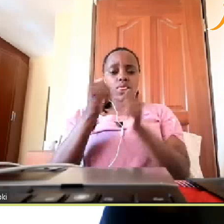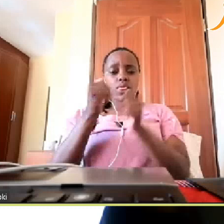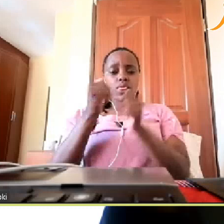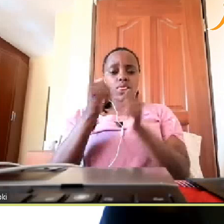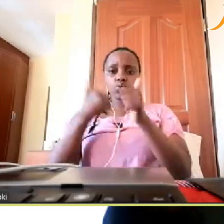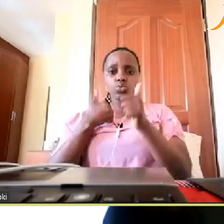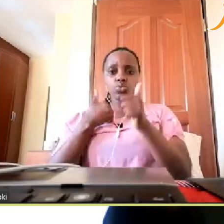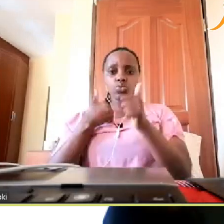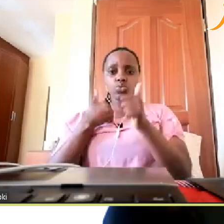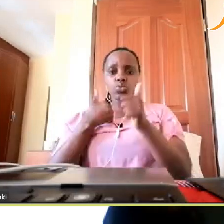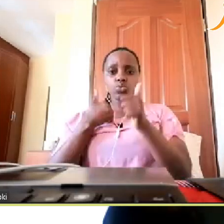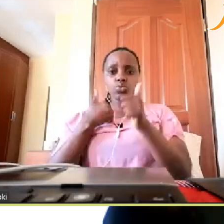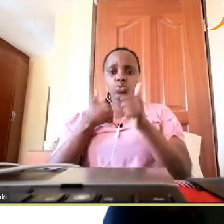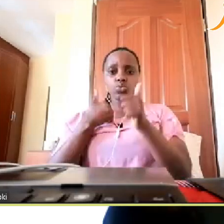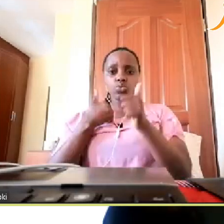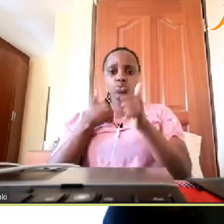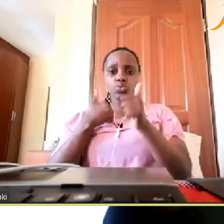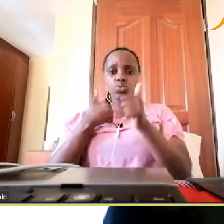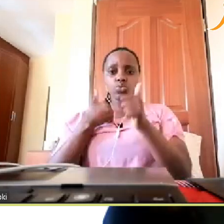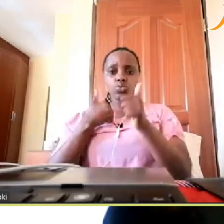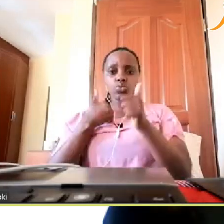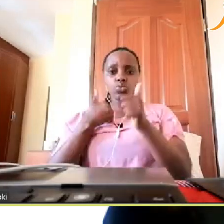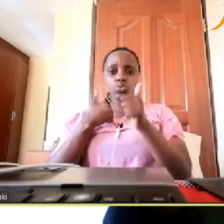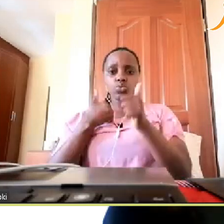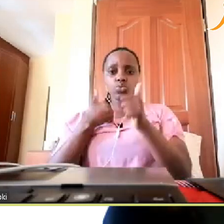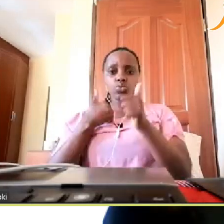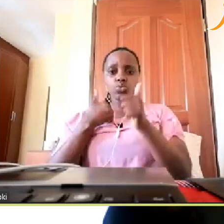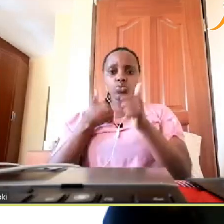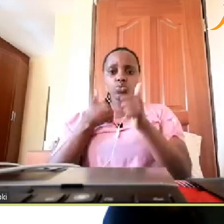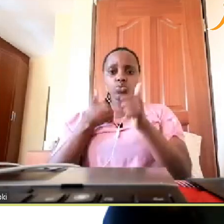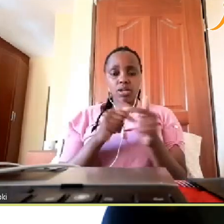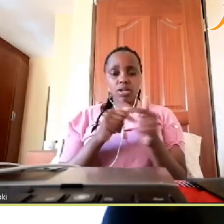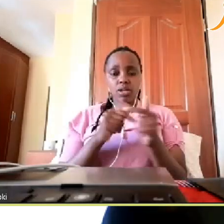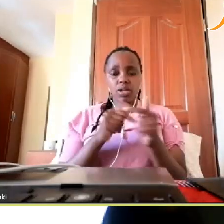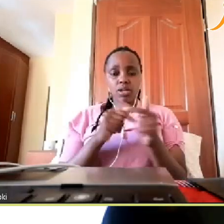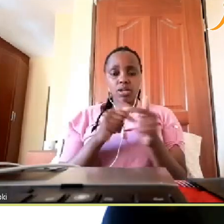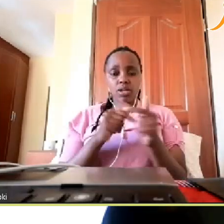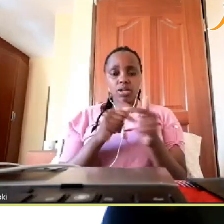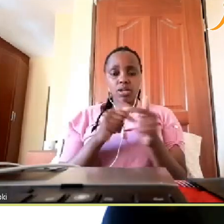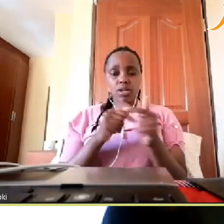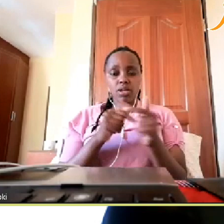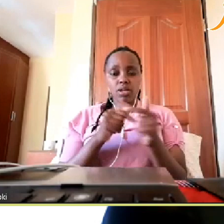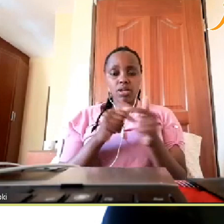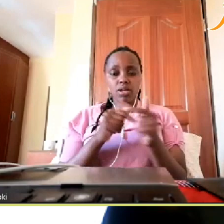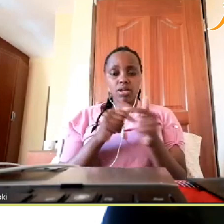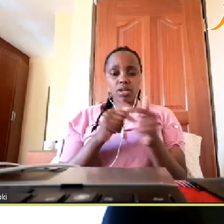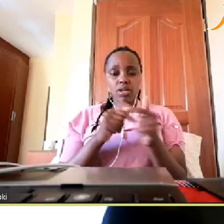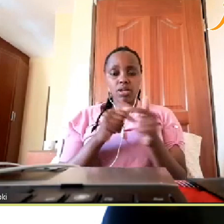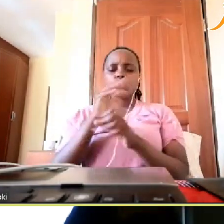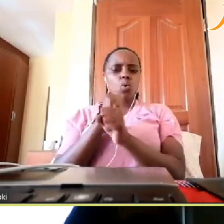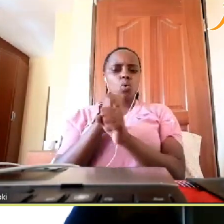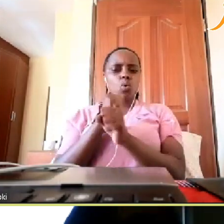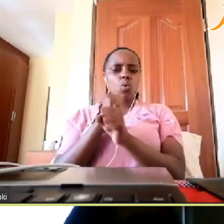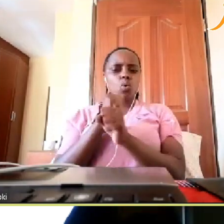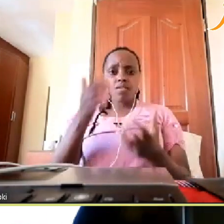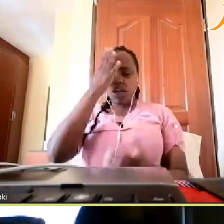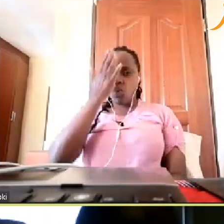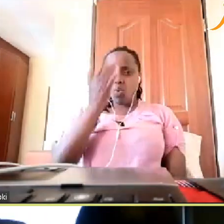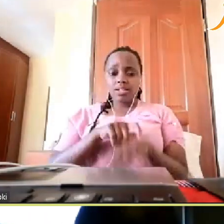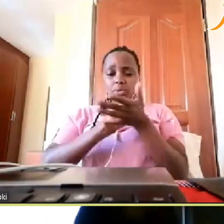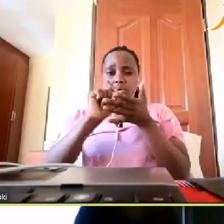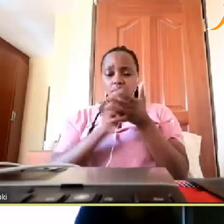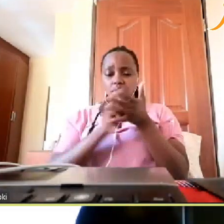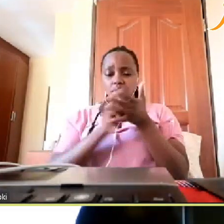were made from discussions group and ensure that we verify. And it was a tedious exercise